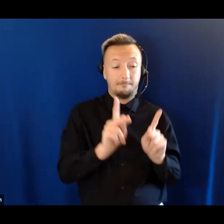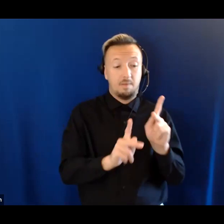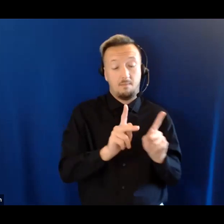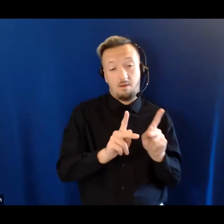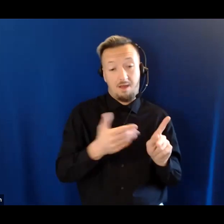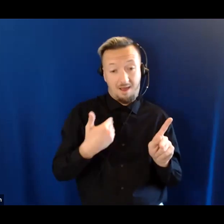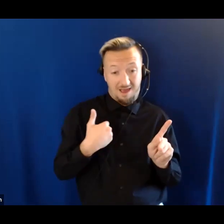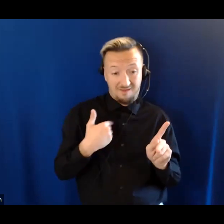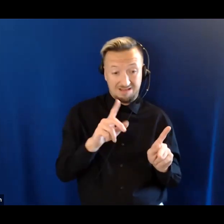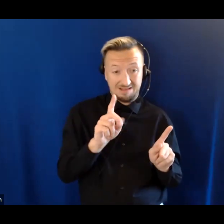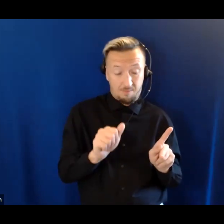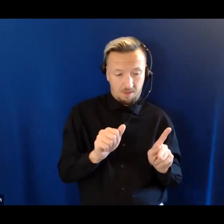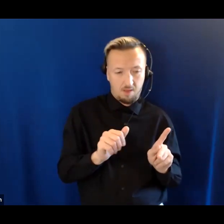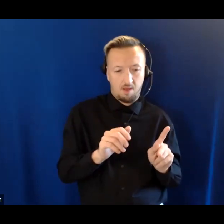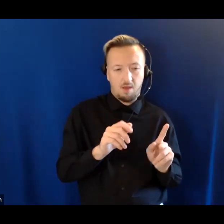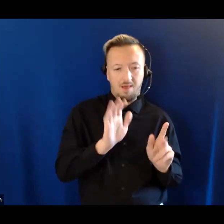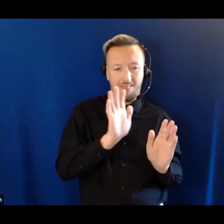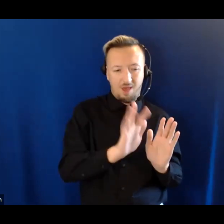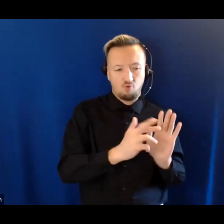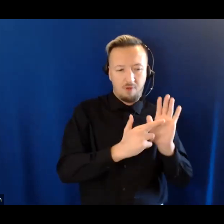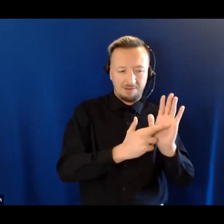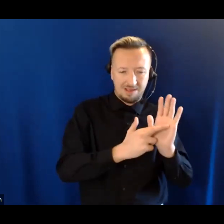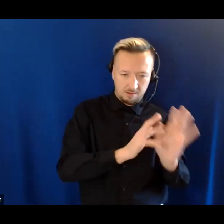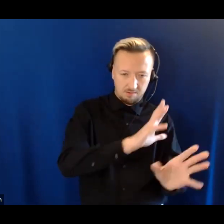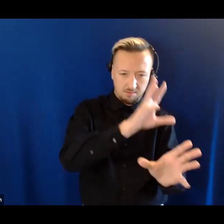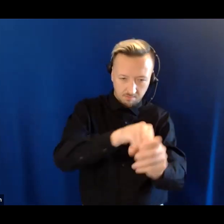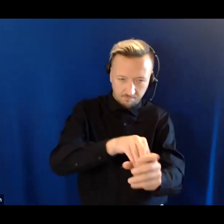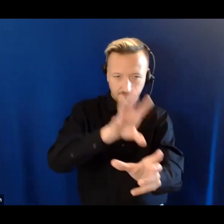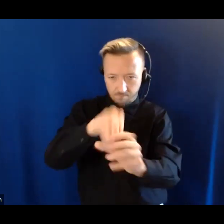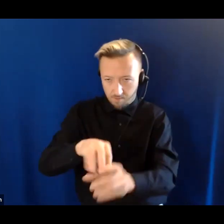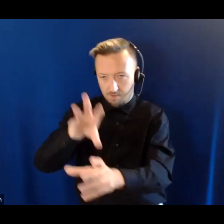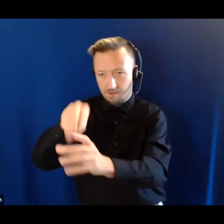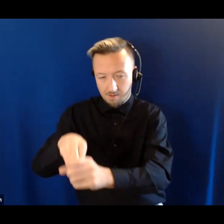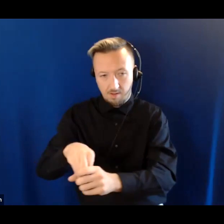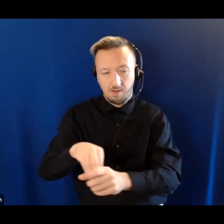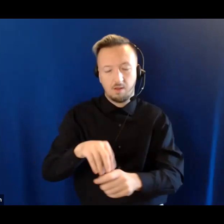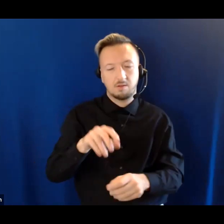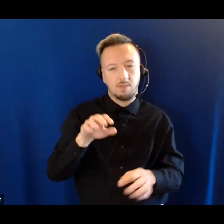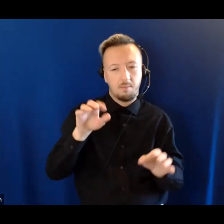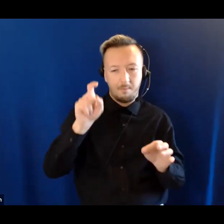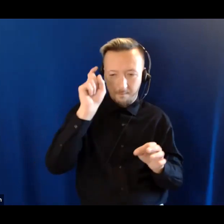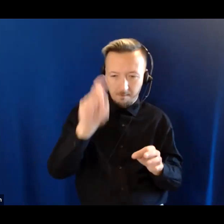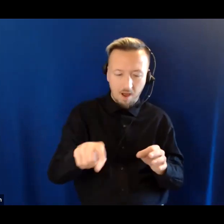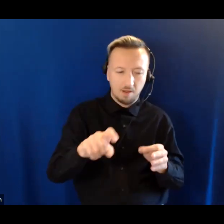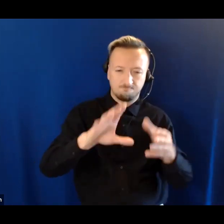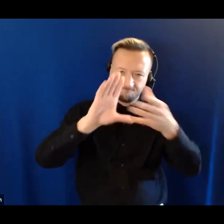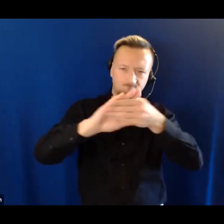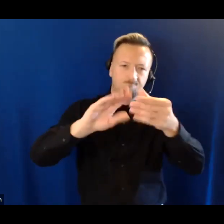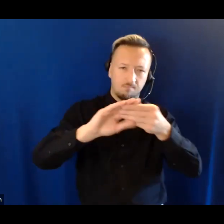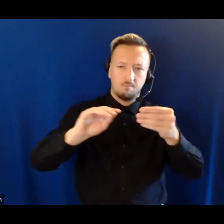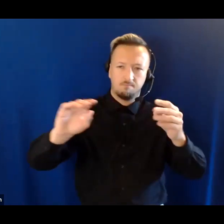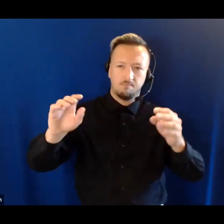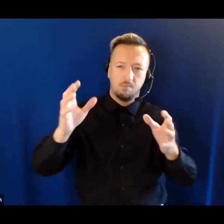disabilities in every issue, and making sure that there is no other choice but our voice being heard. And so